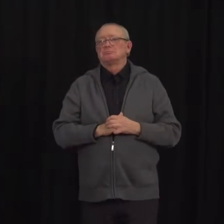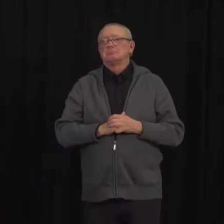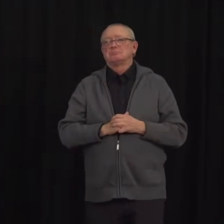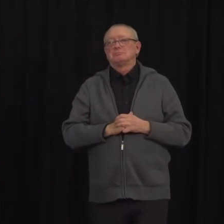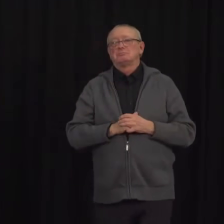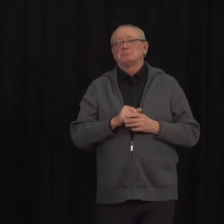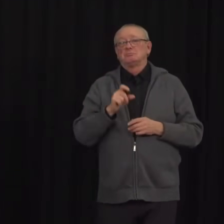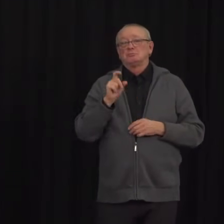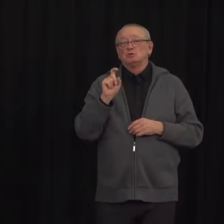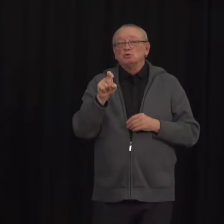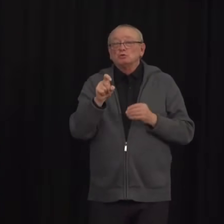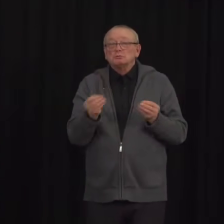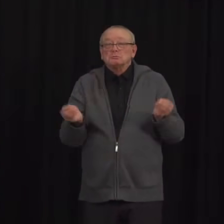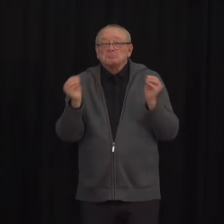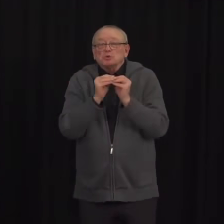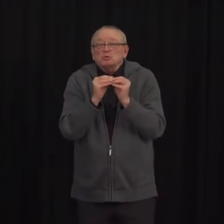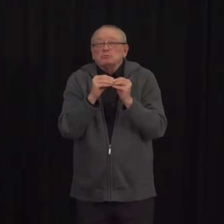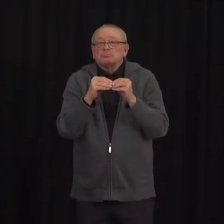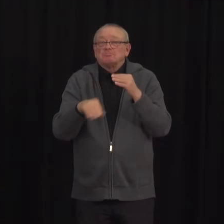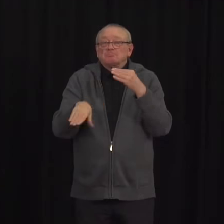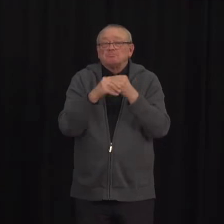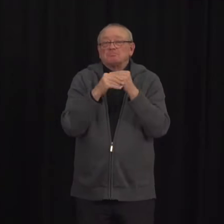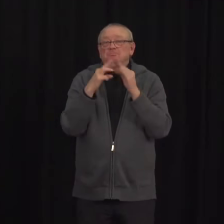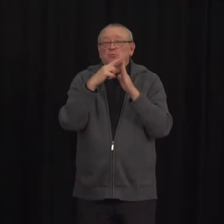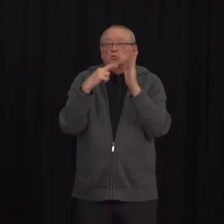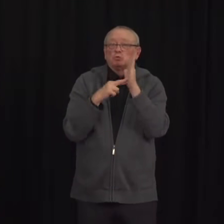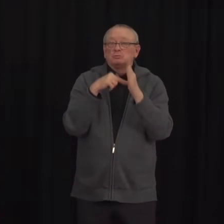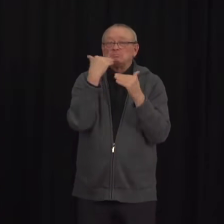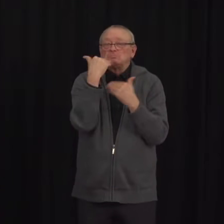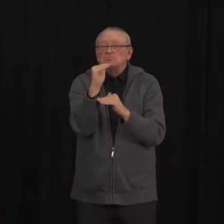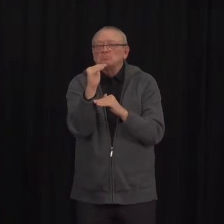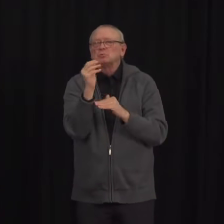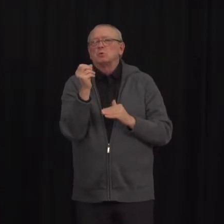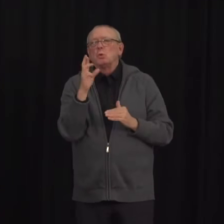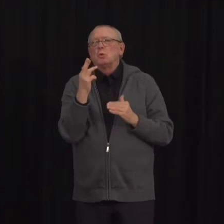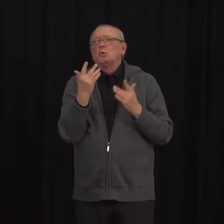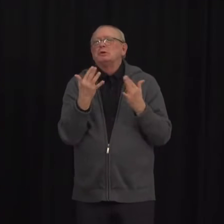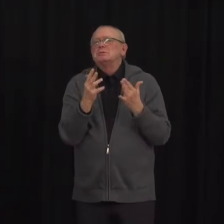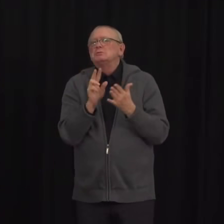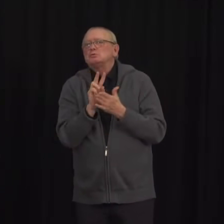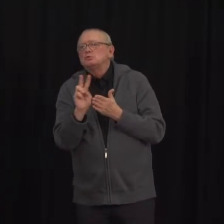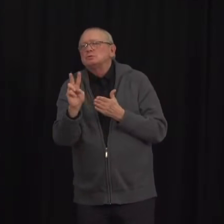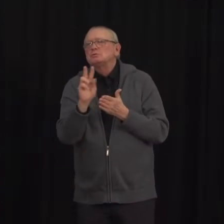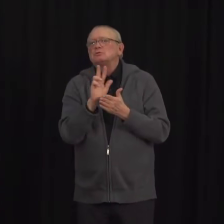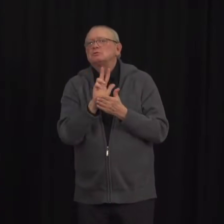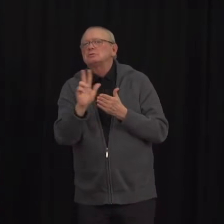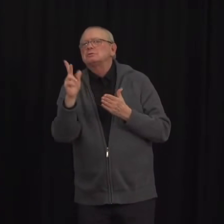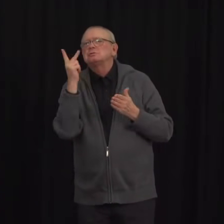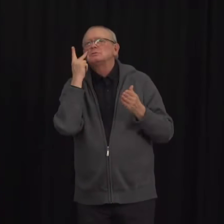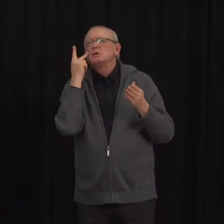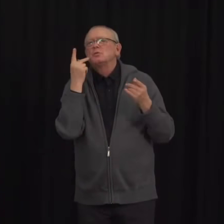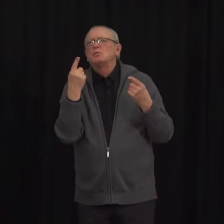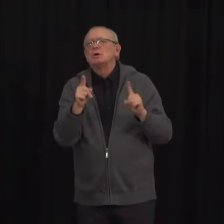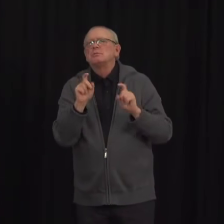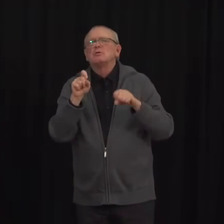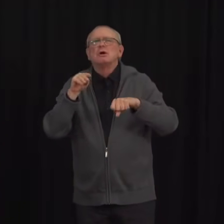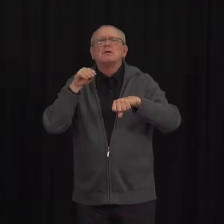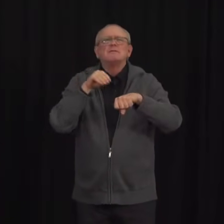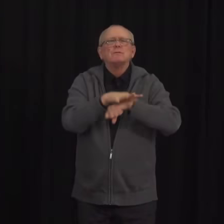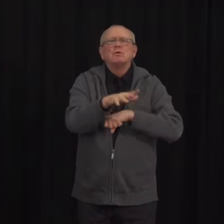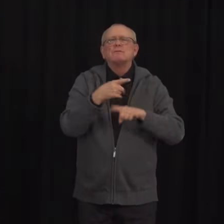implement additional measures today or whether we wait to see what impact those measures last week